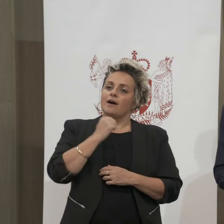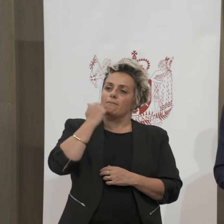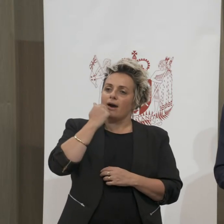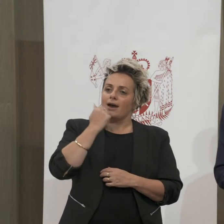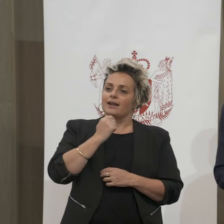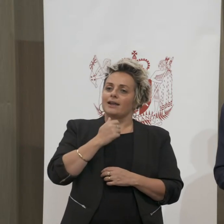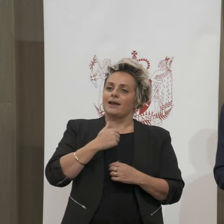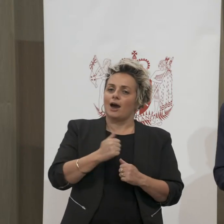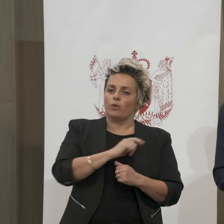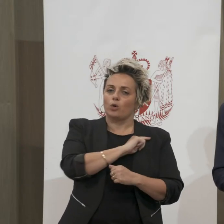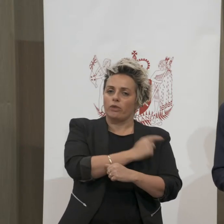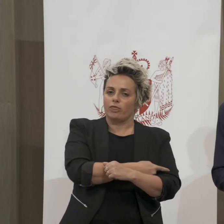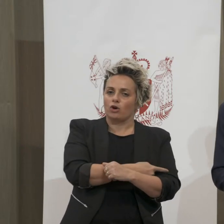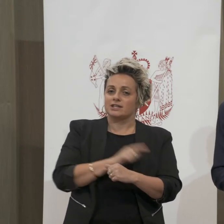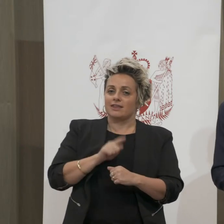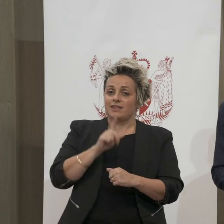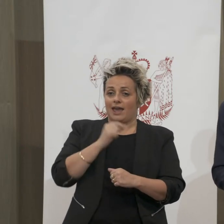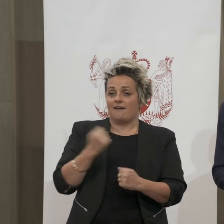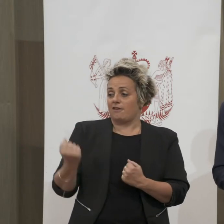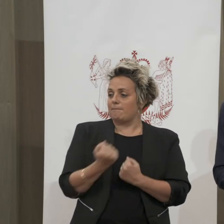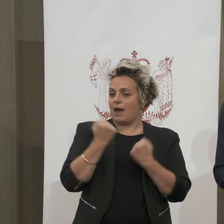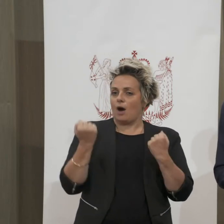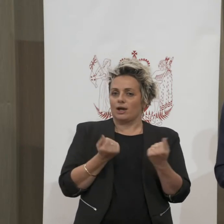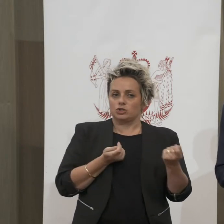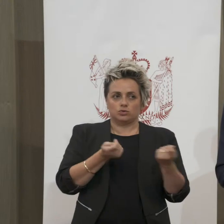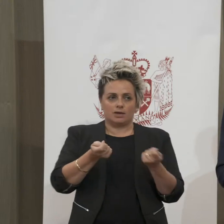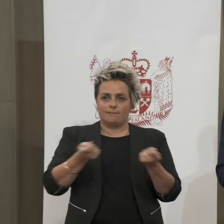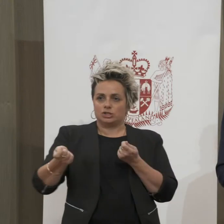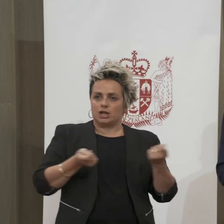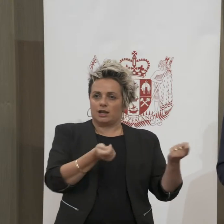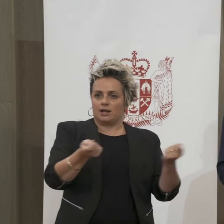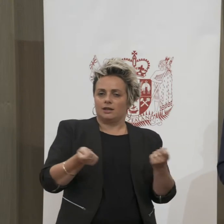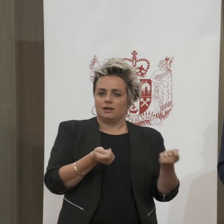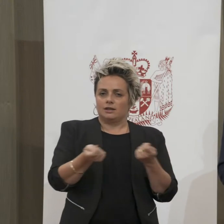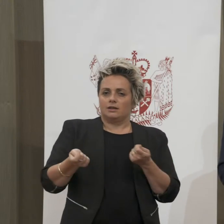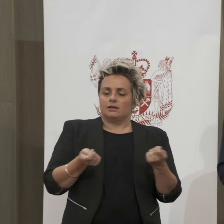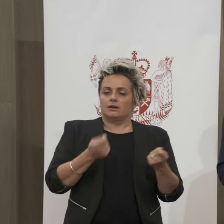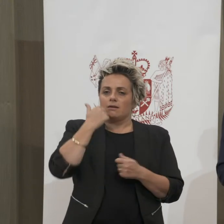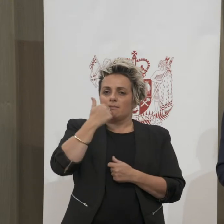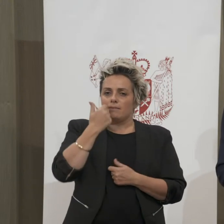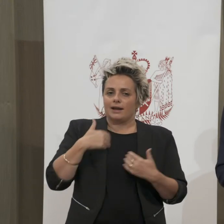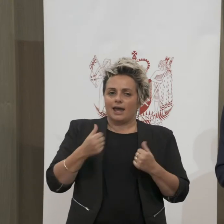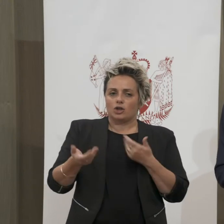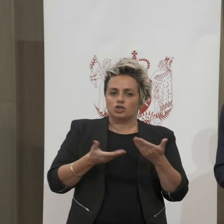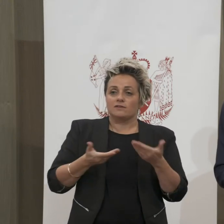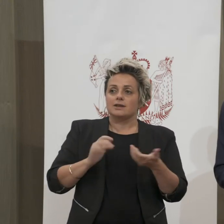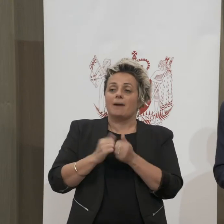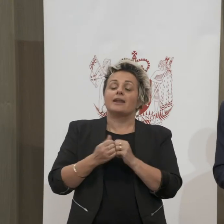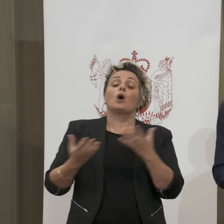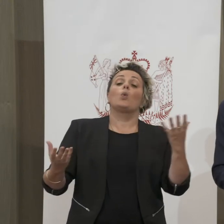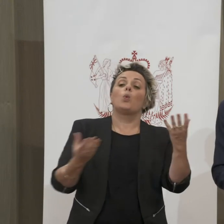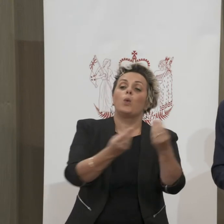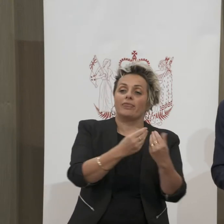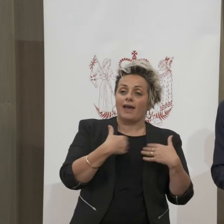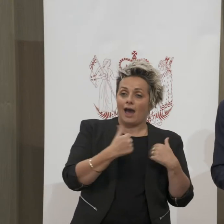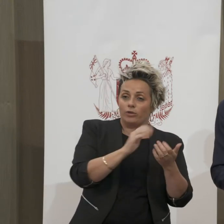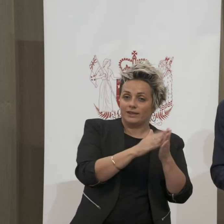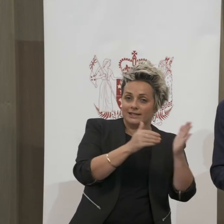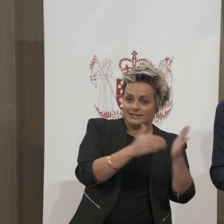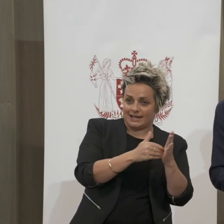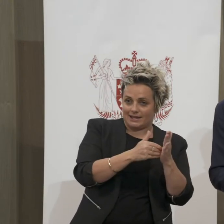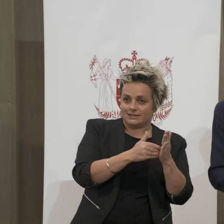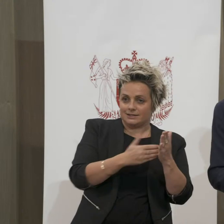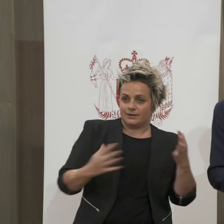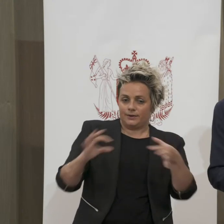Authority with the power to directly commission health services for Māori and to partner with Health NZ in other aspects of the health